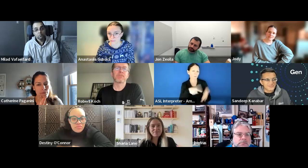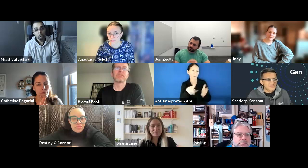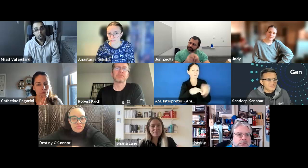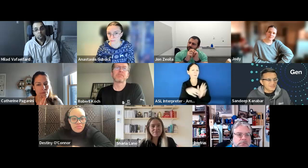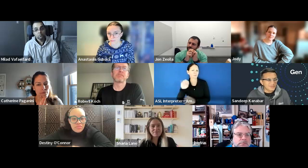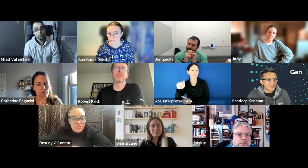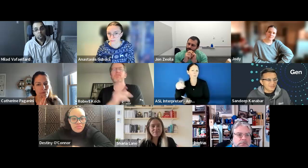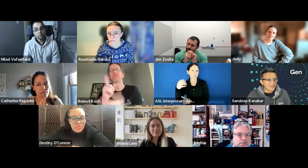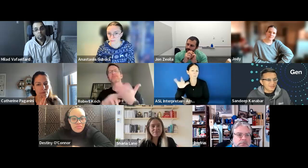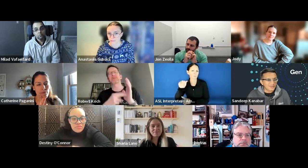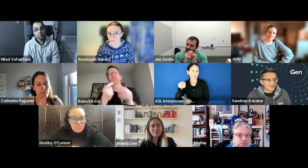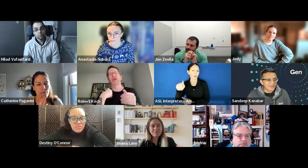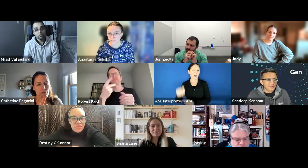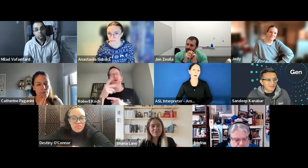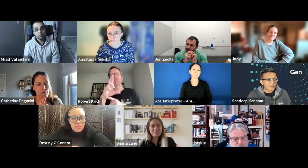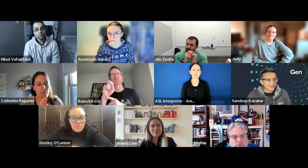footprint.